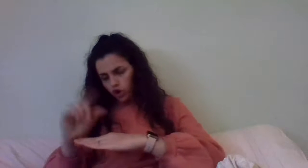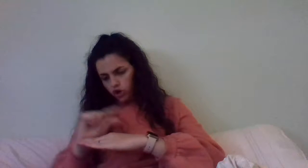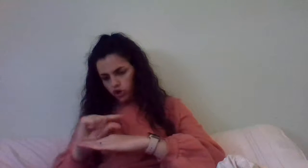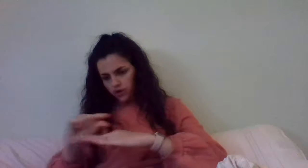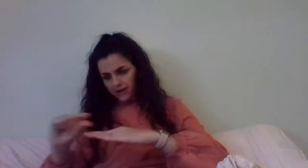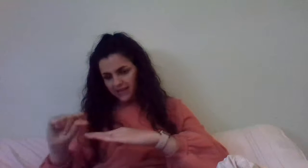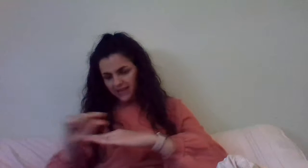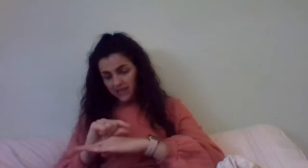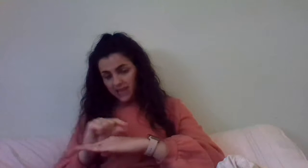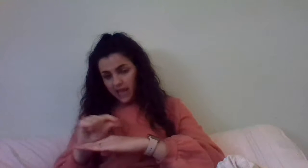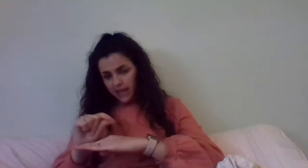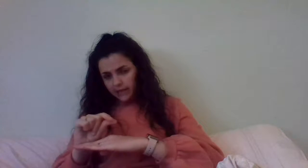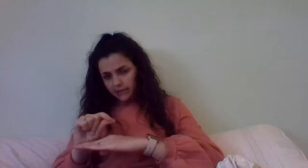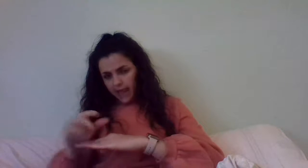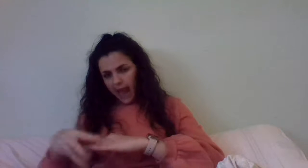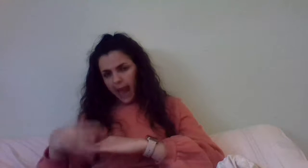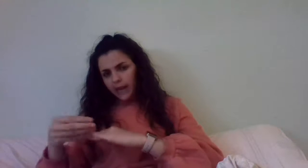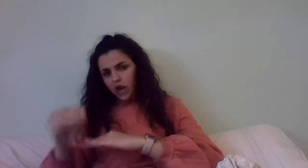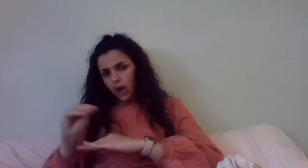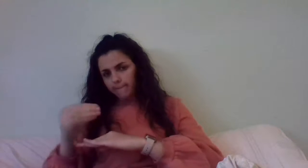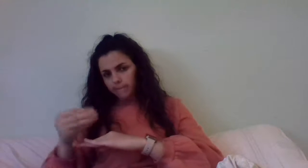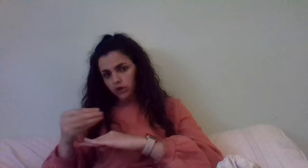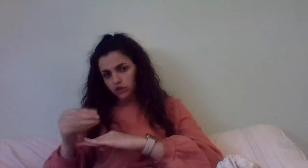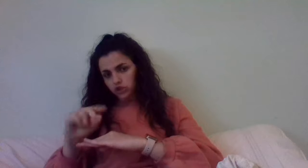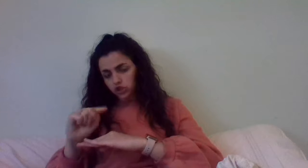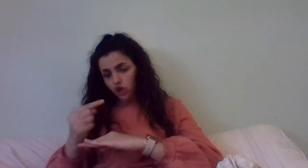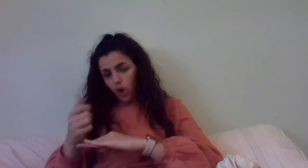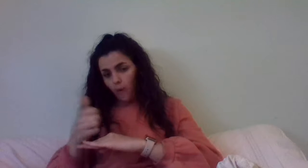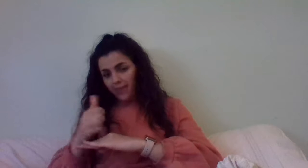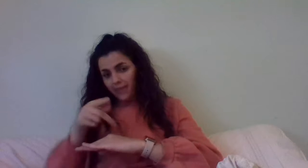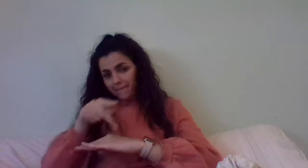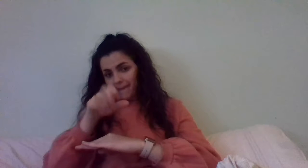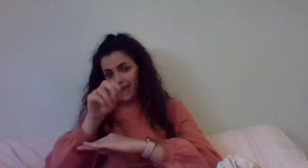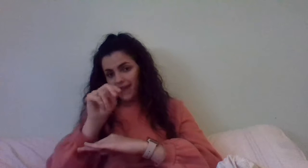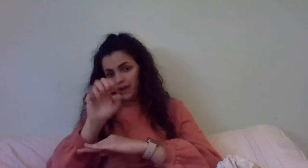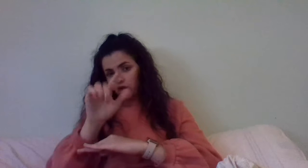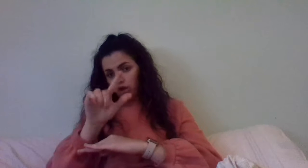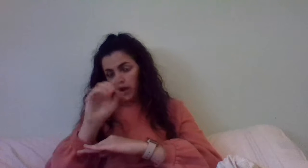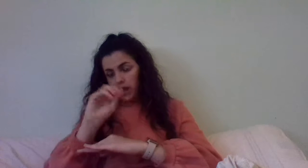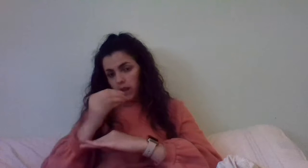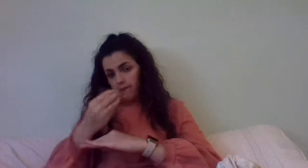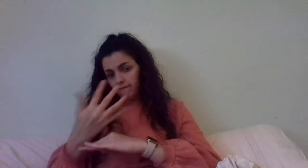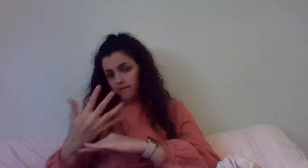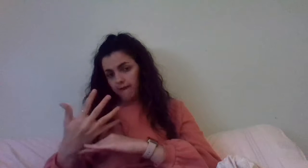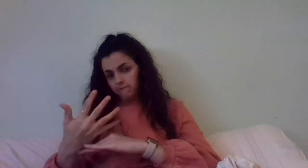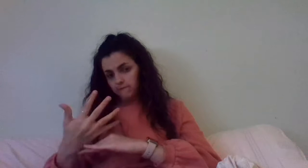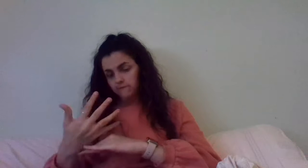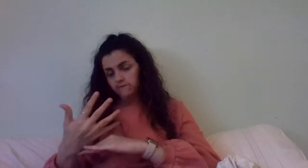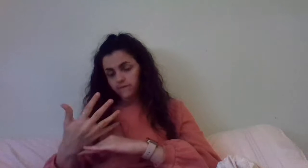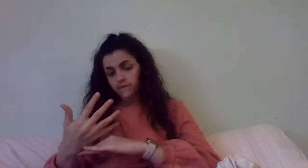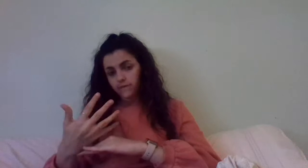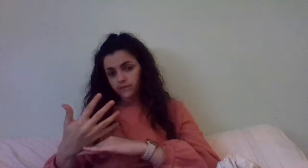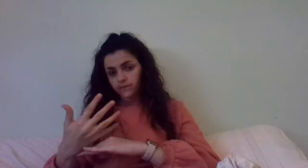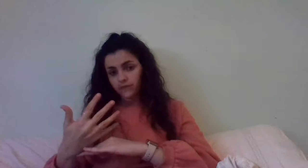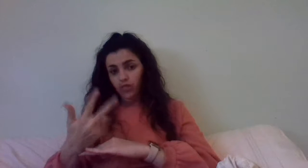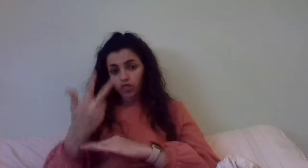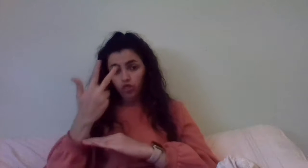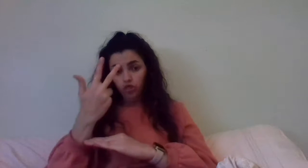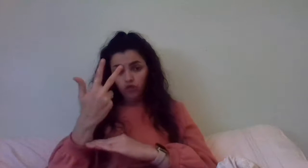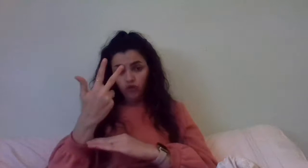So we're going to start with panel number 5. And the three divisions that I'm going to divide these into are